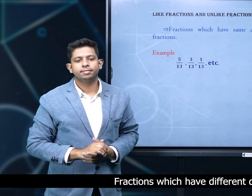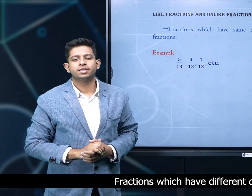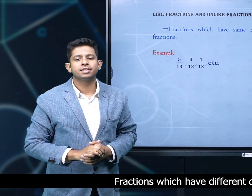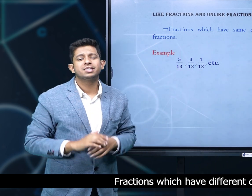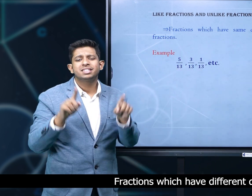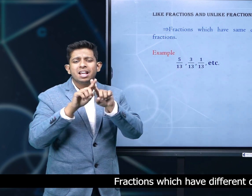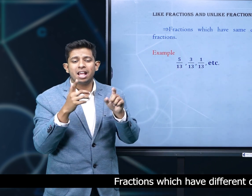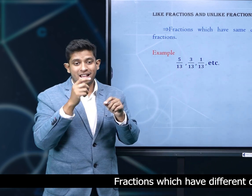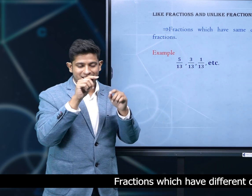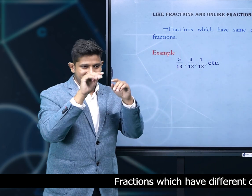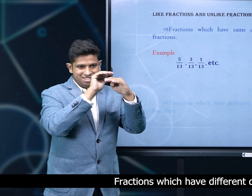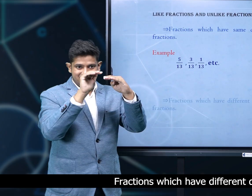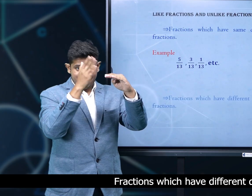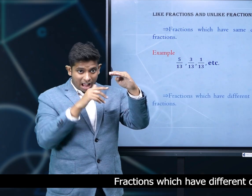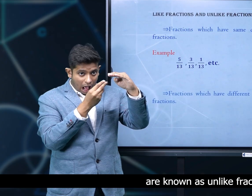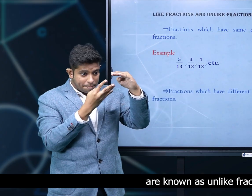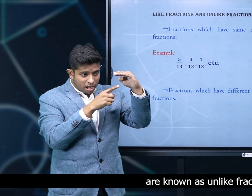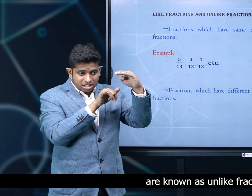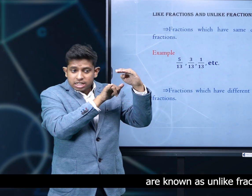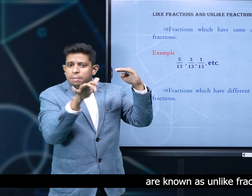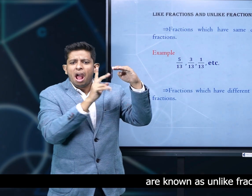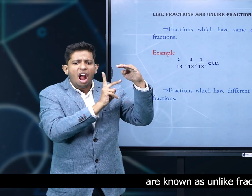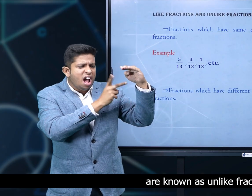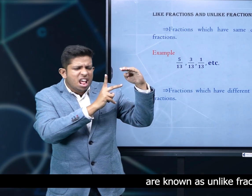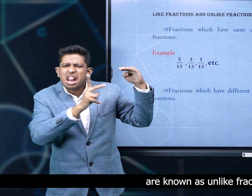Fractions which have different denominators are known as unlike fractions.